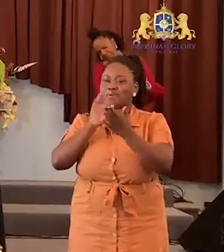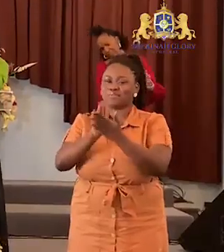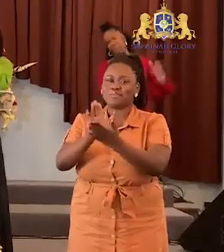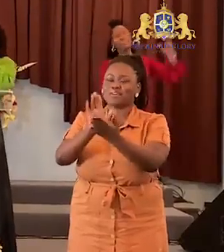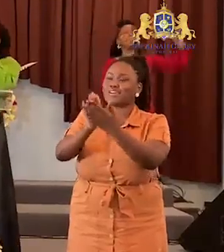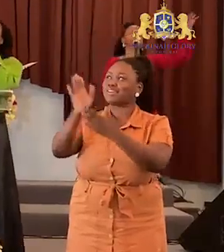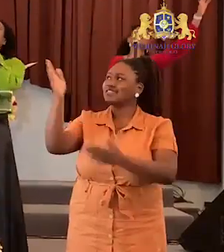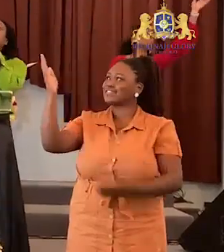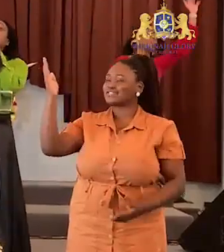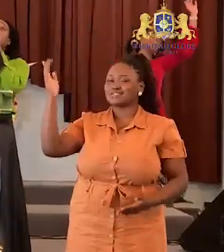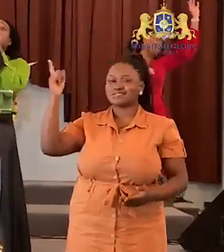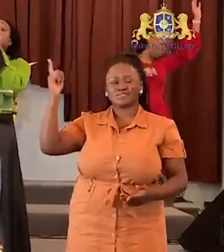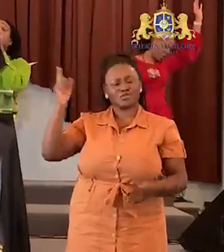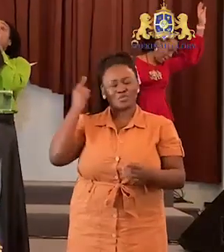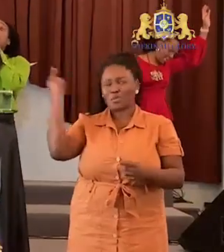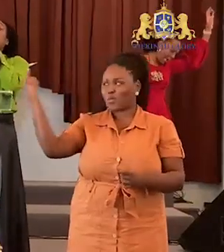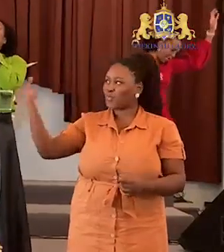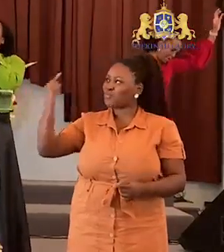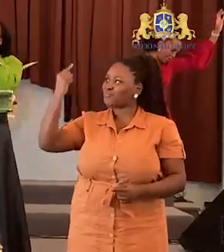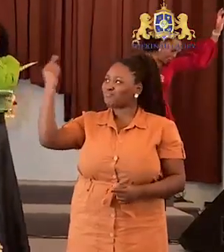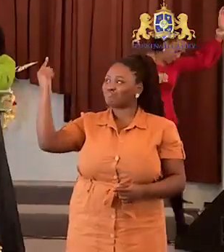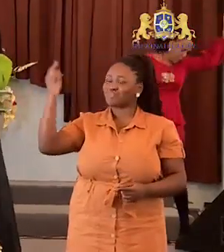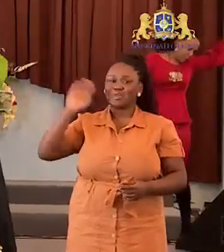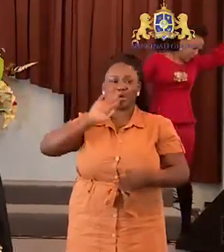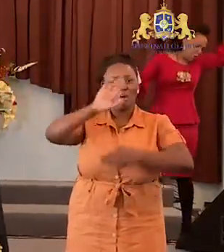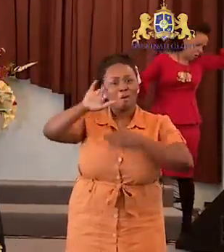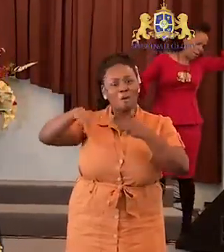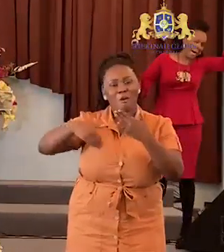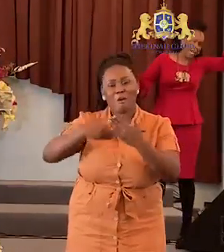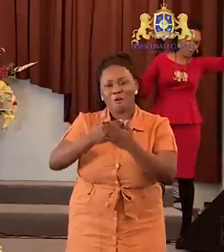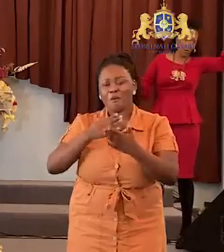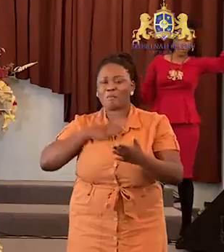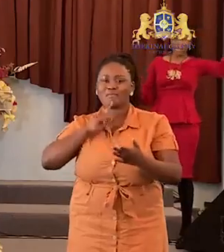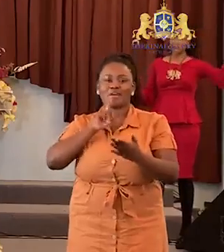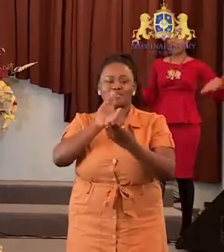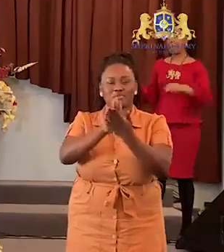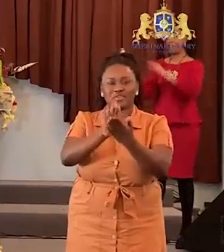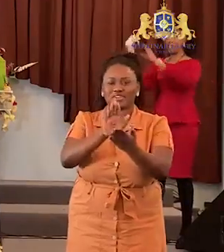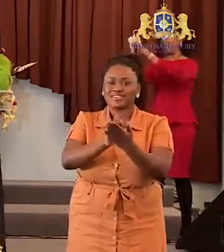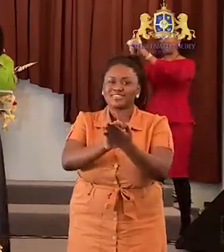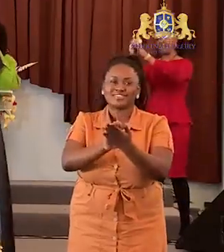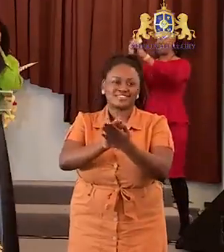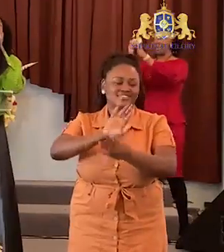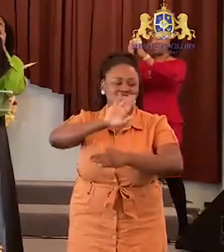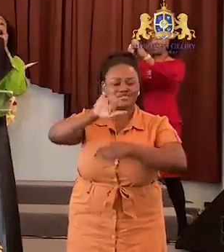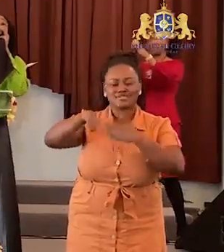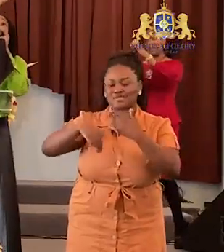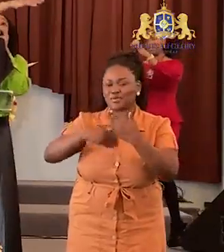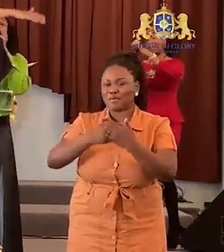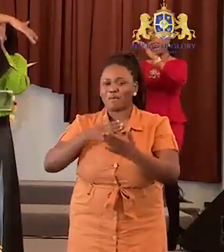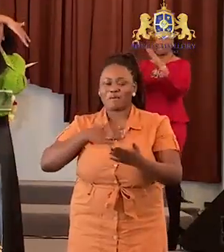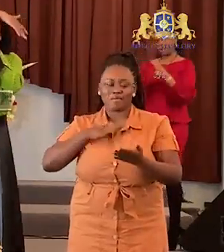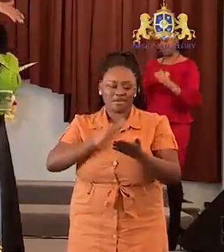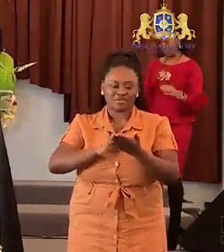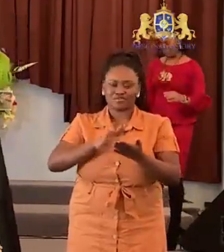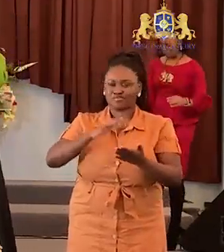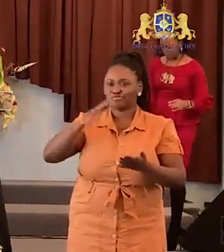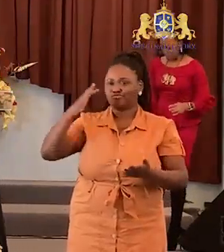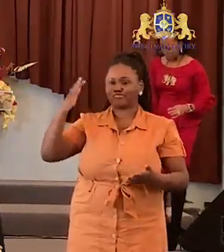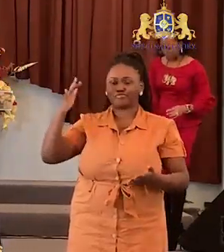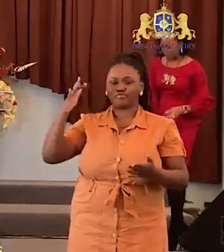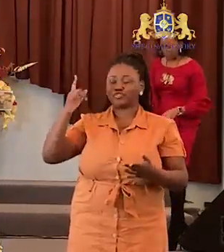alone are worthy, Jesus, of all the praise. Of all the glory, if it